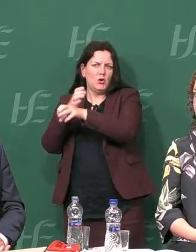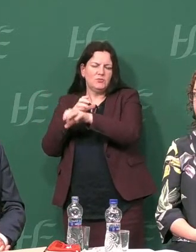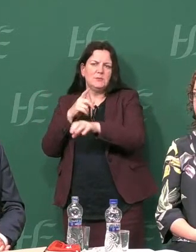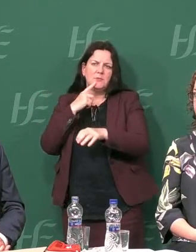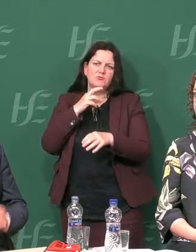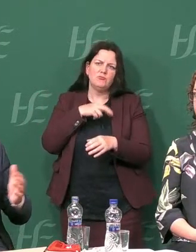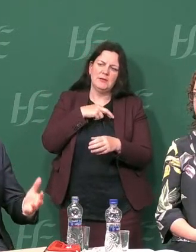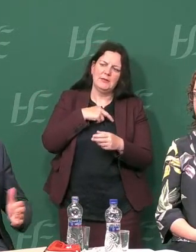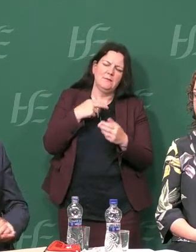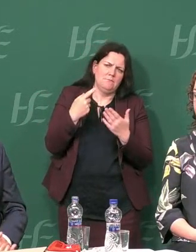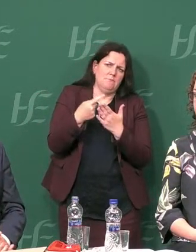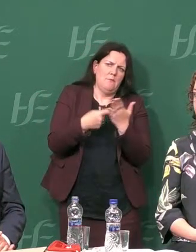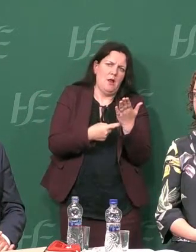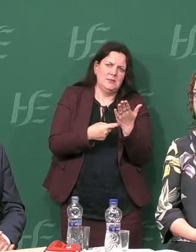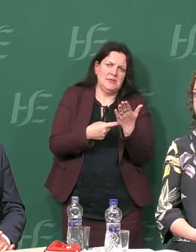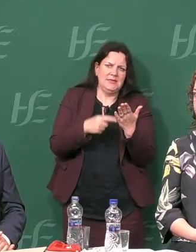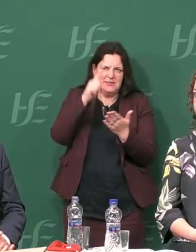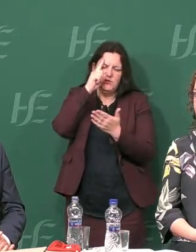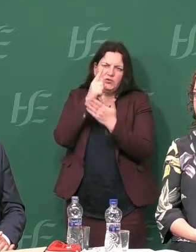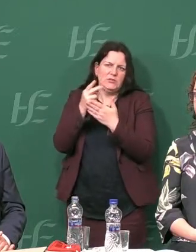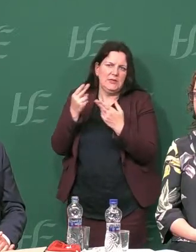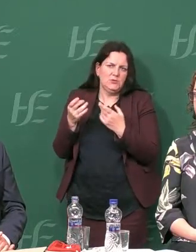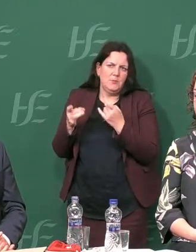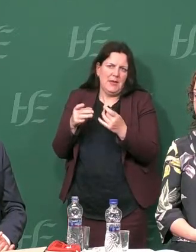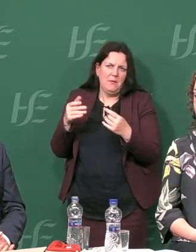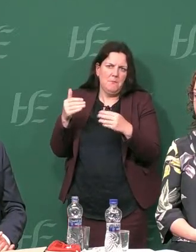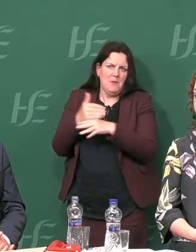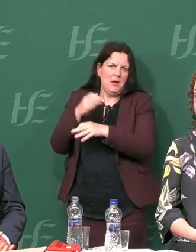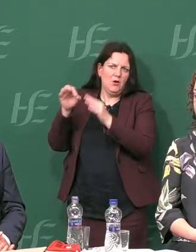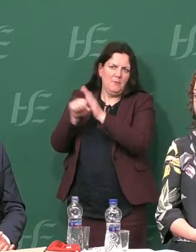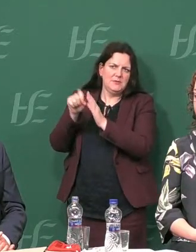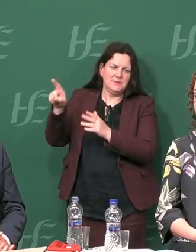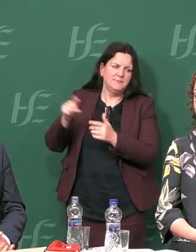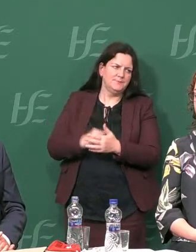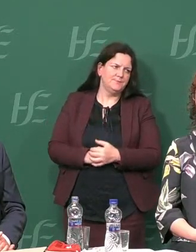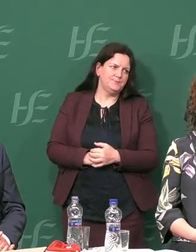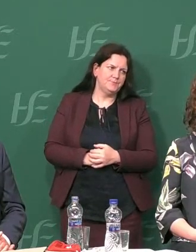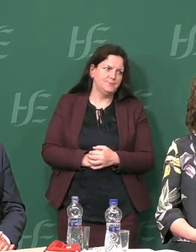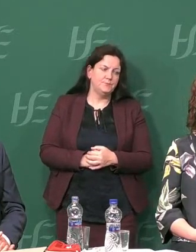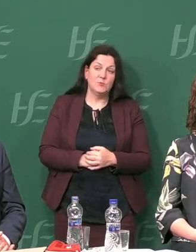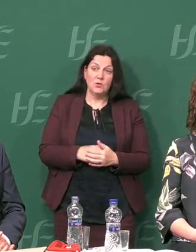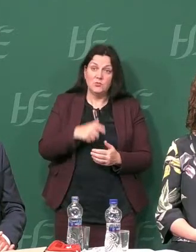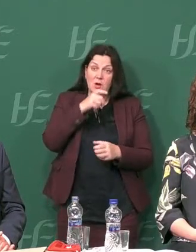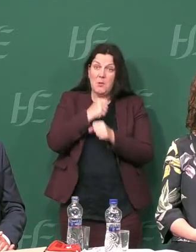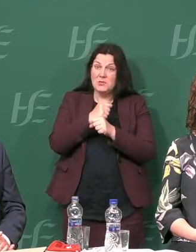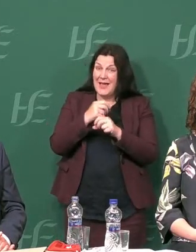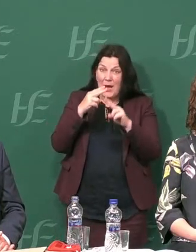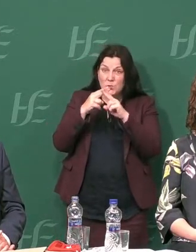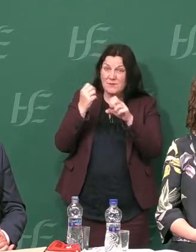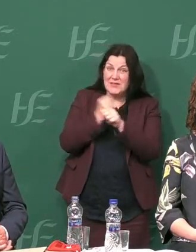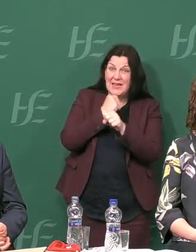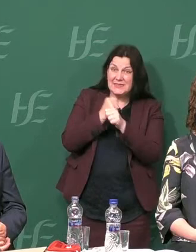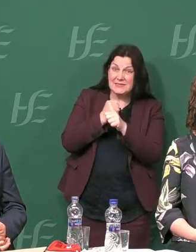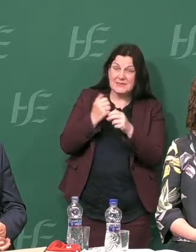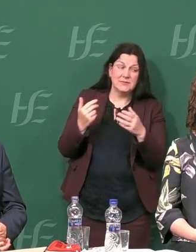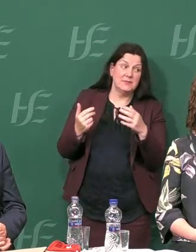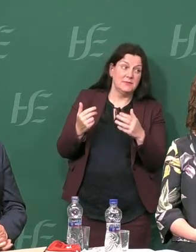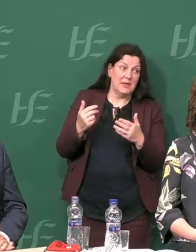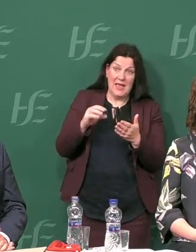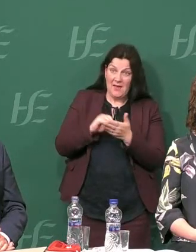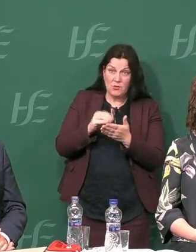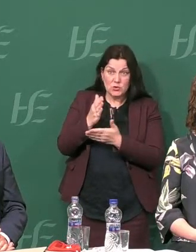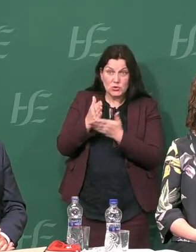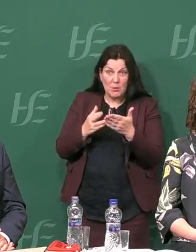a policy decision for government. On the Going out of date, I mean, yeah, and in terms of have some of